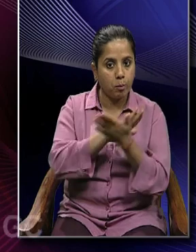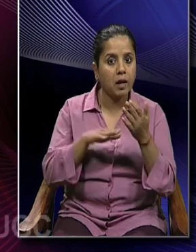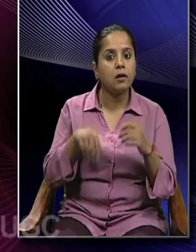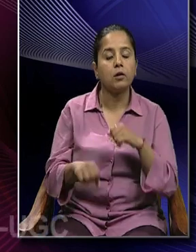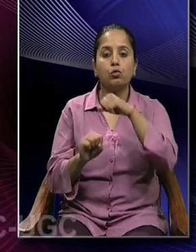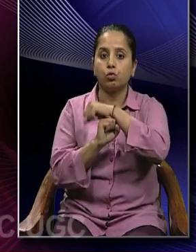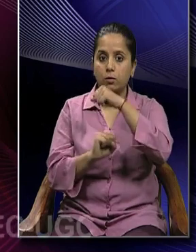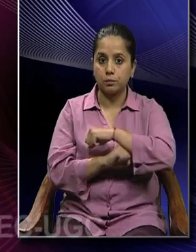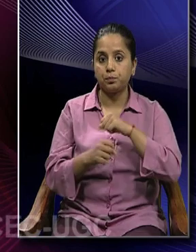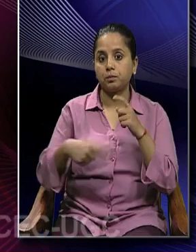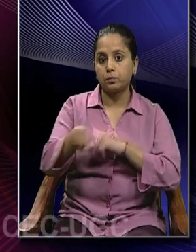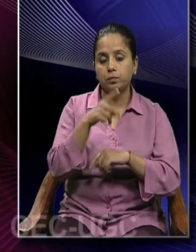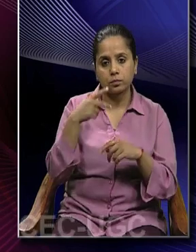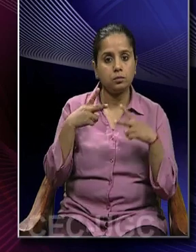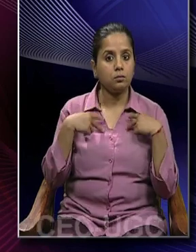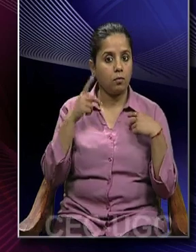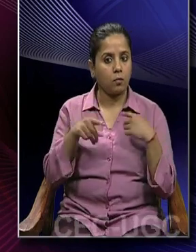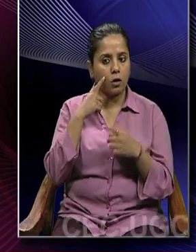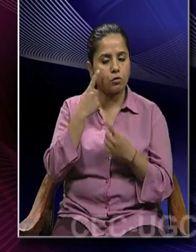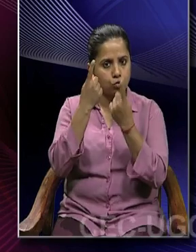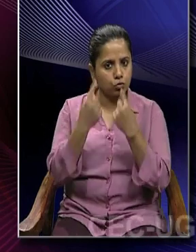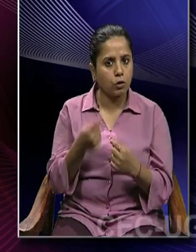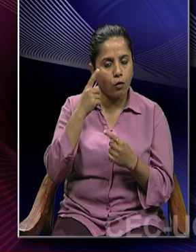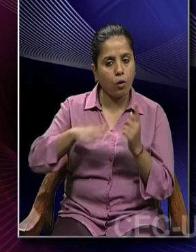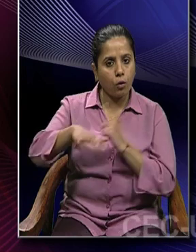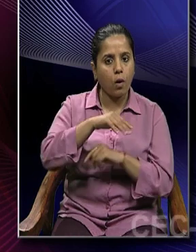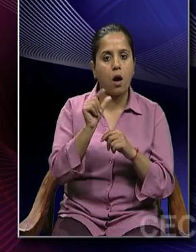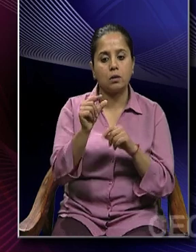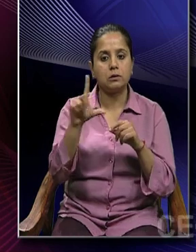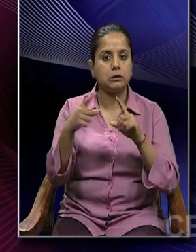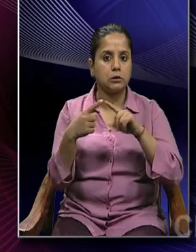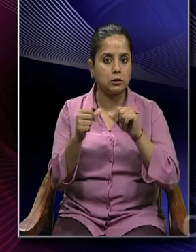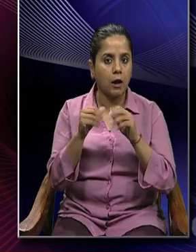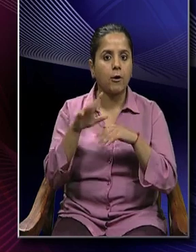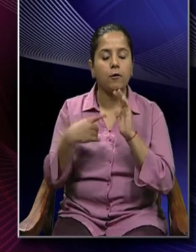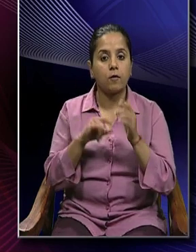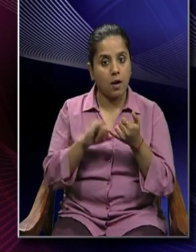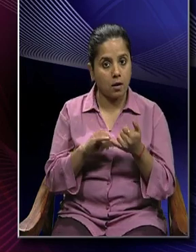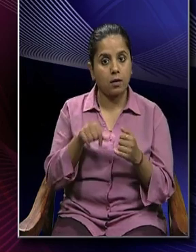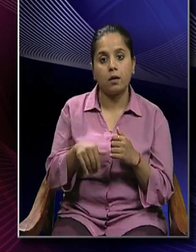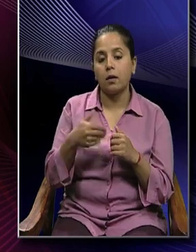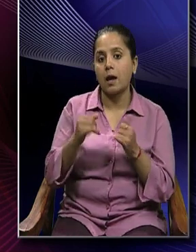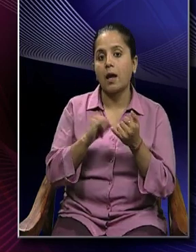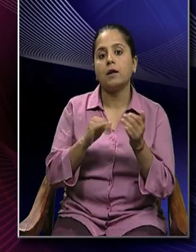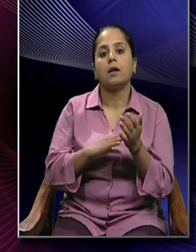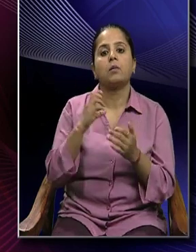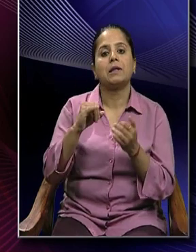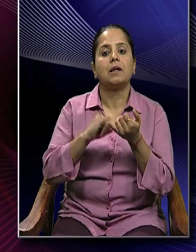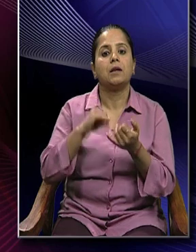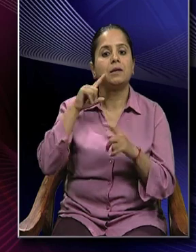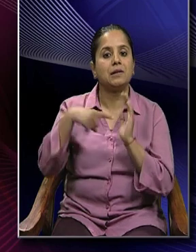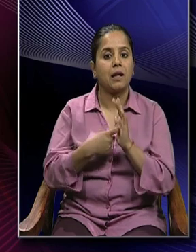of constitution, court would be entitled to annul it on the ground of ultra vires. And S.M. Sikri, who was a